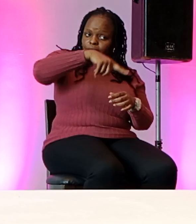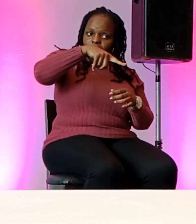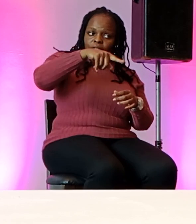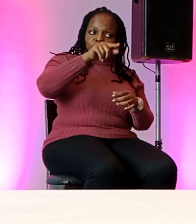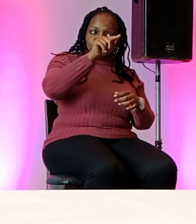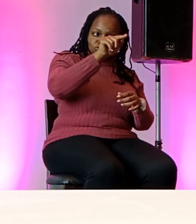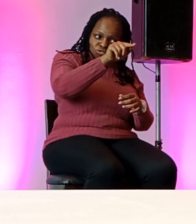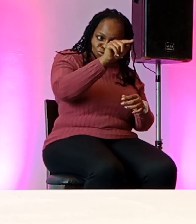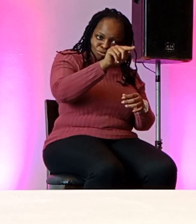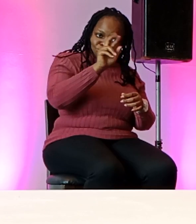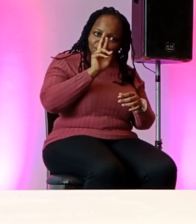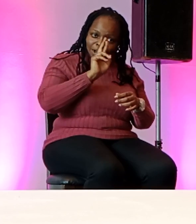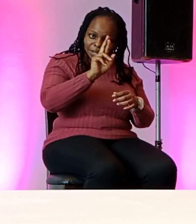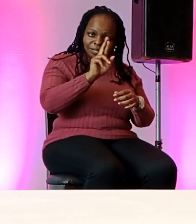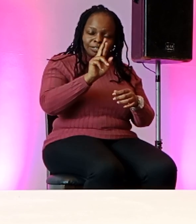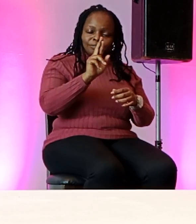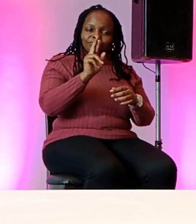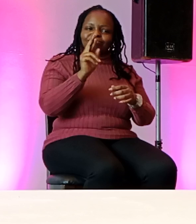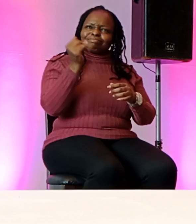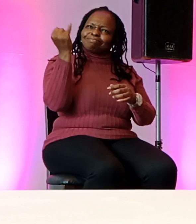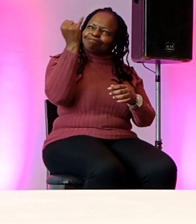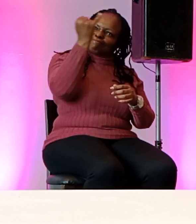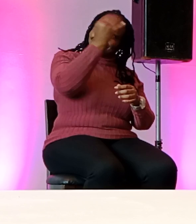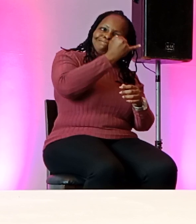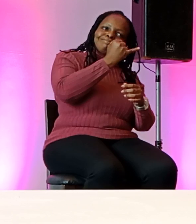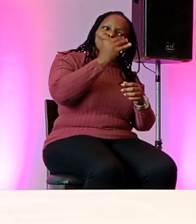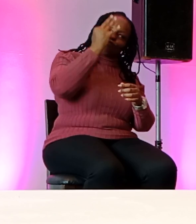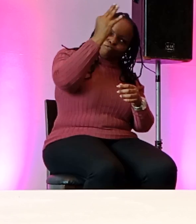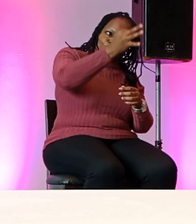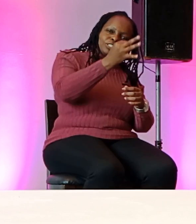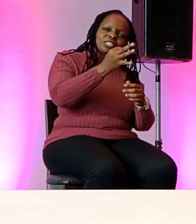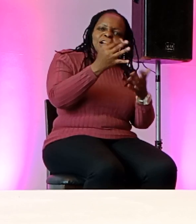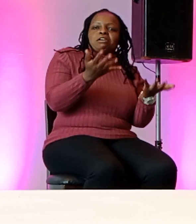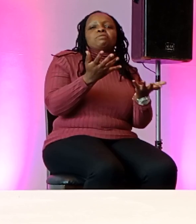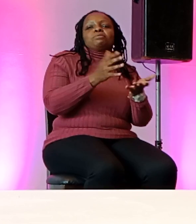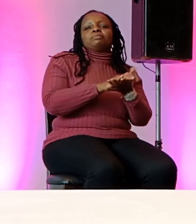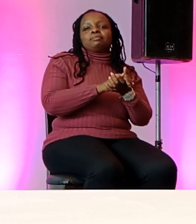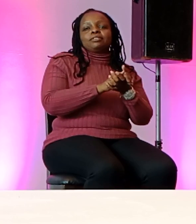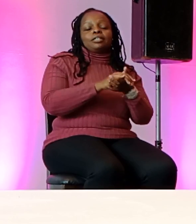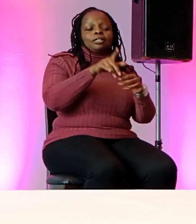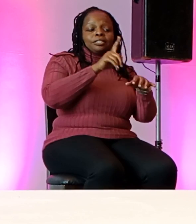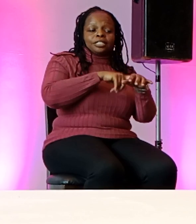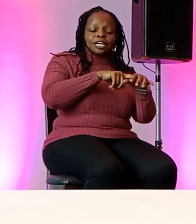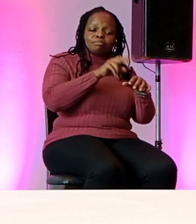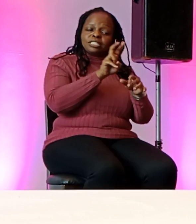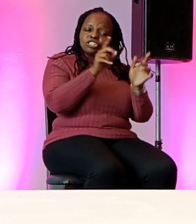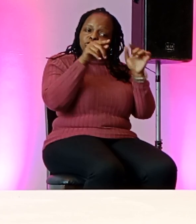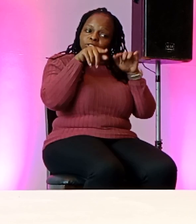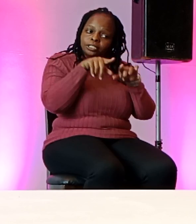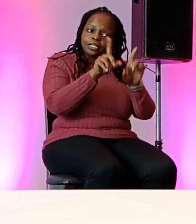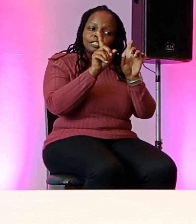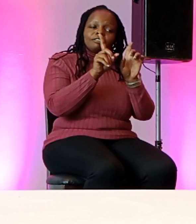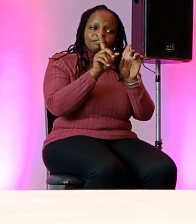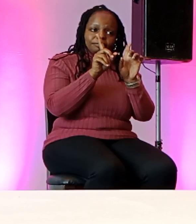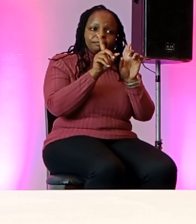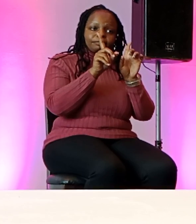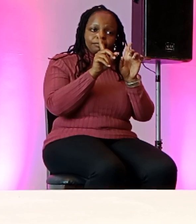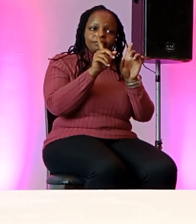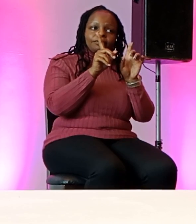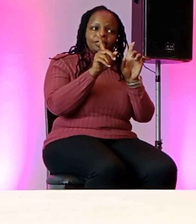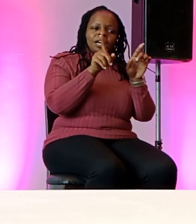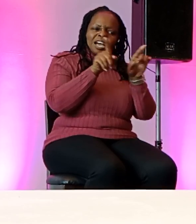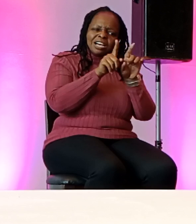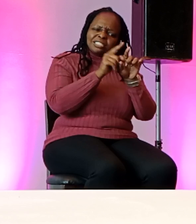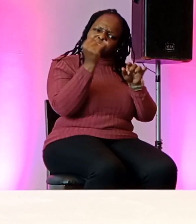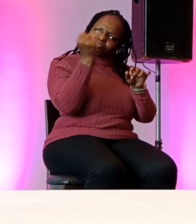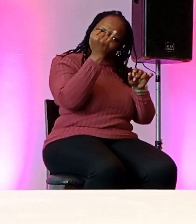You are the architects of the future. And when we see ourselves as the architects